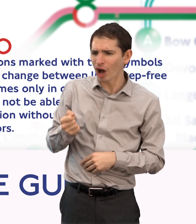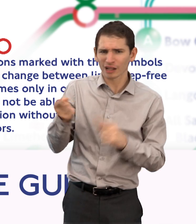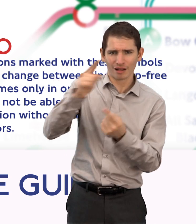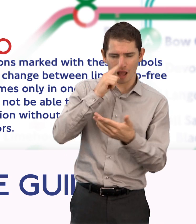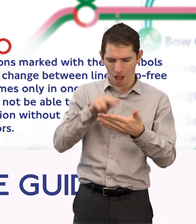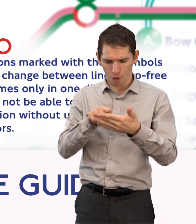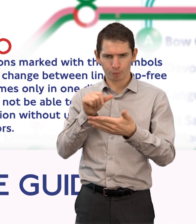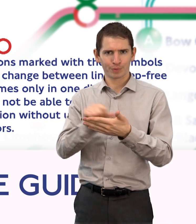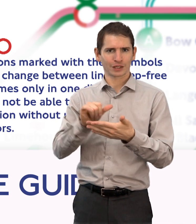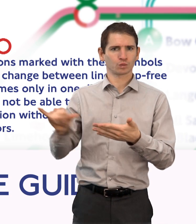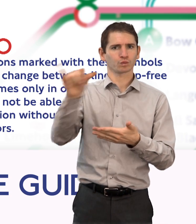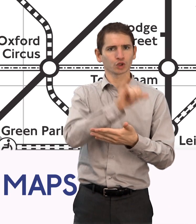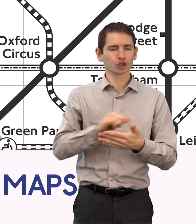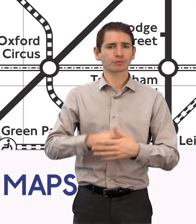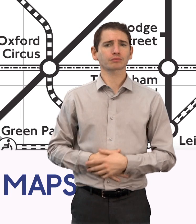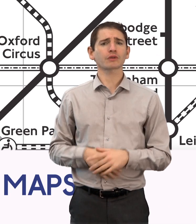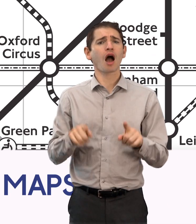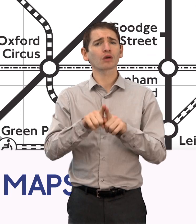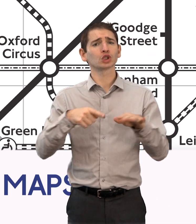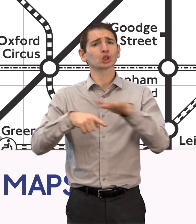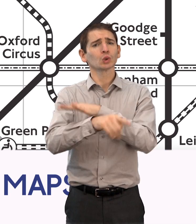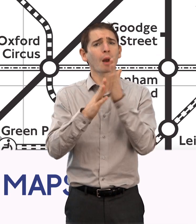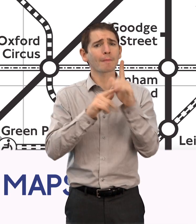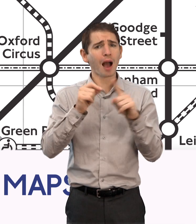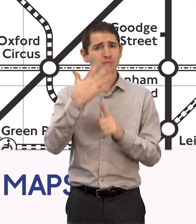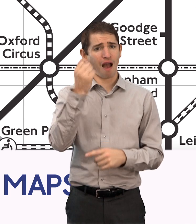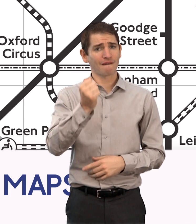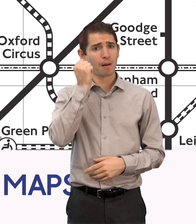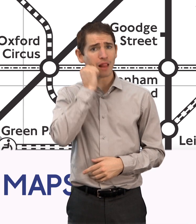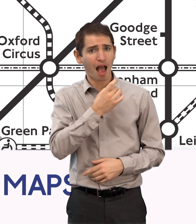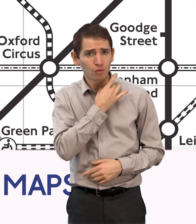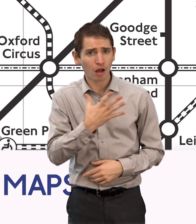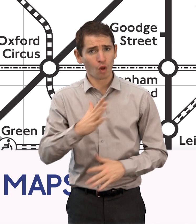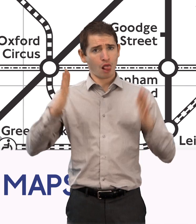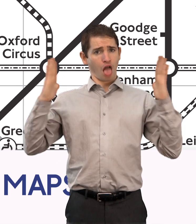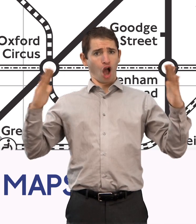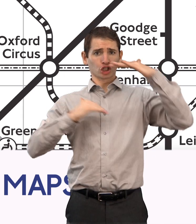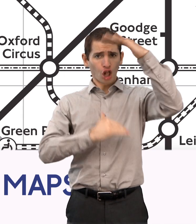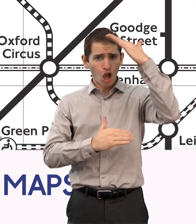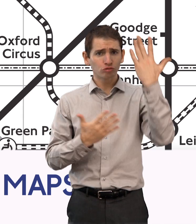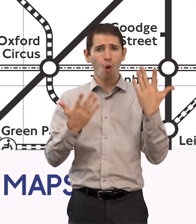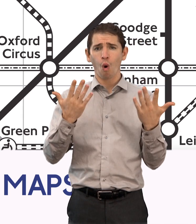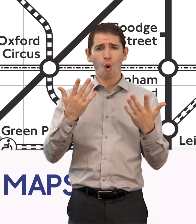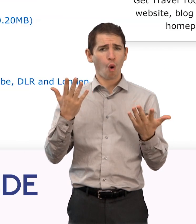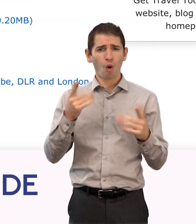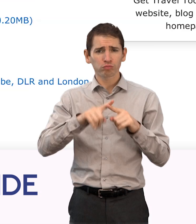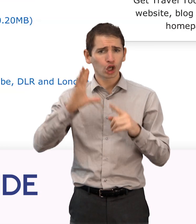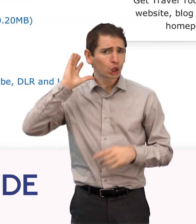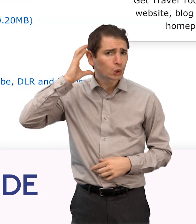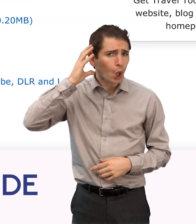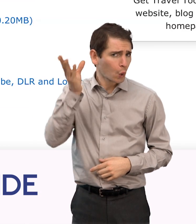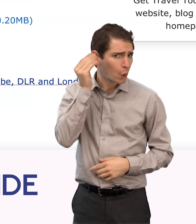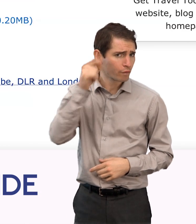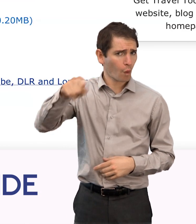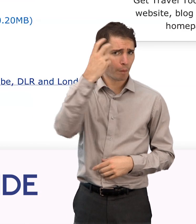national rail services. The tube map is available in large print and black and white versions. And